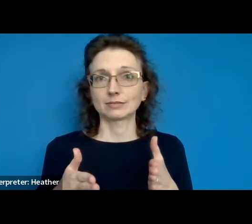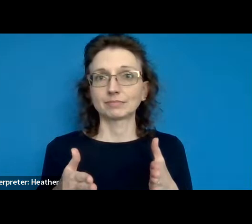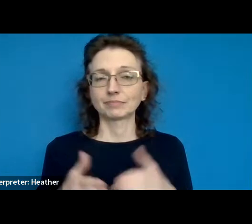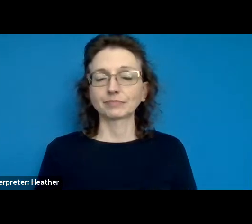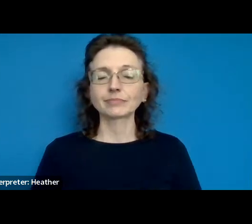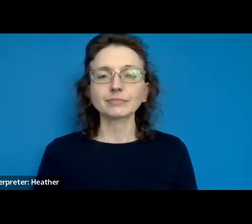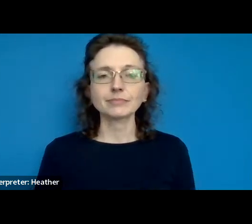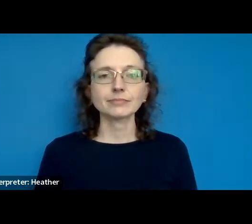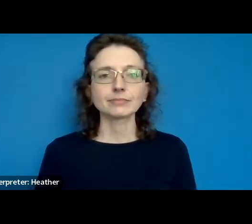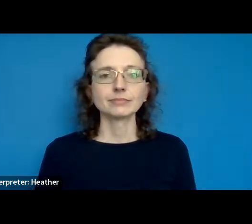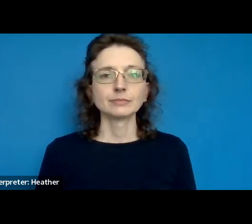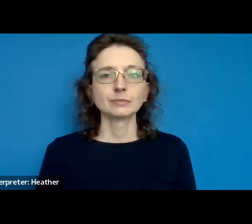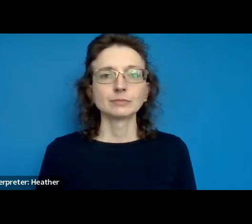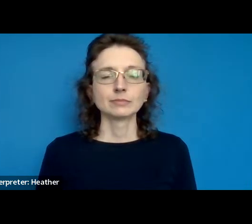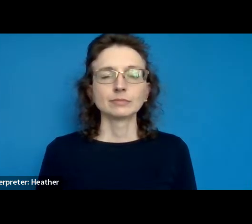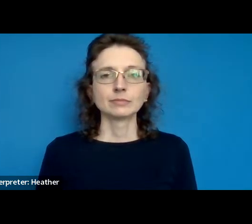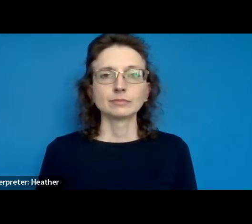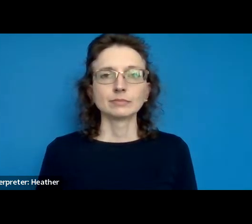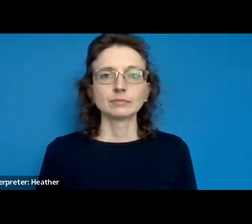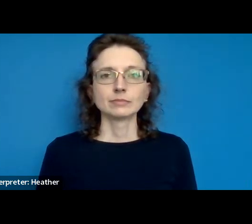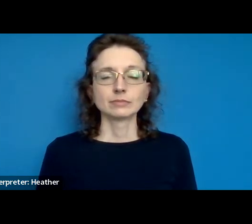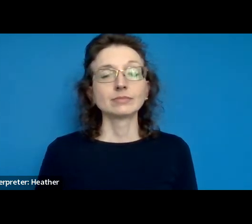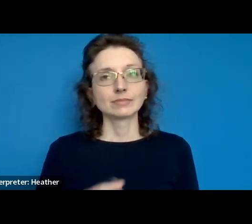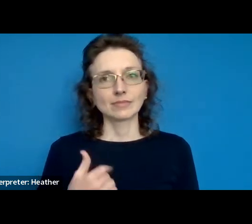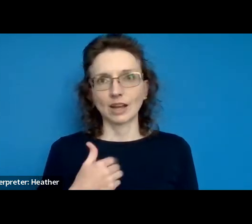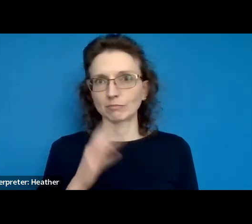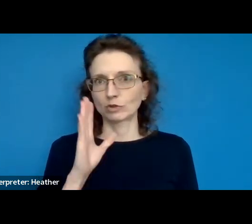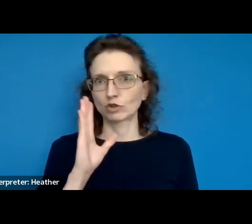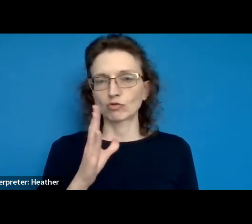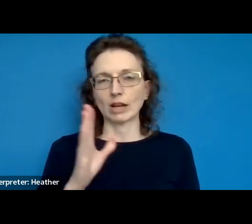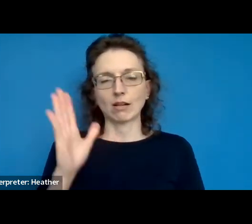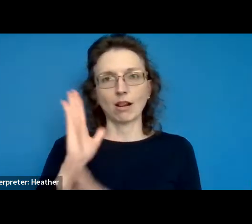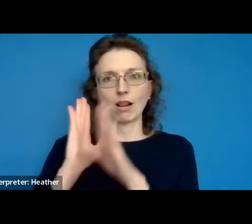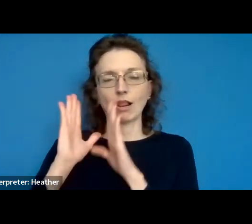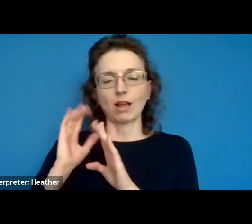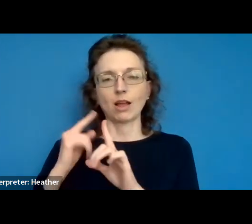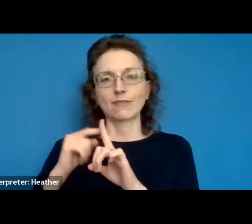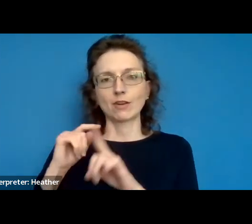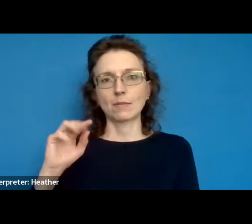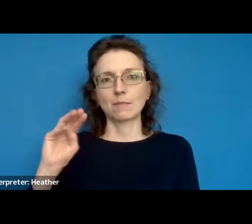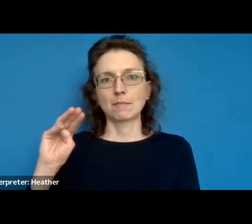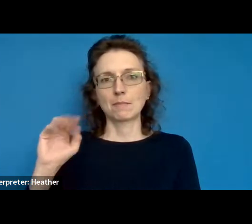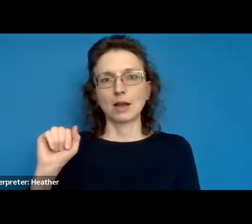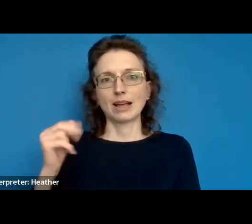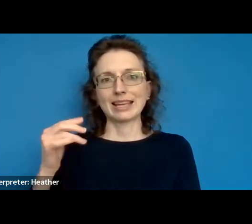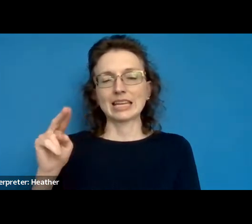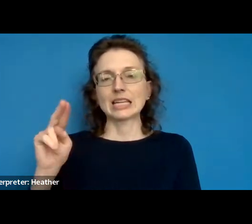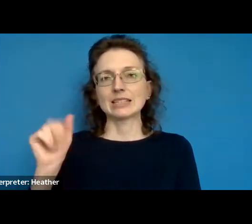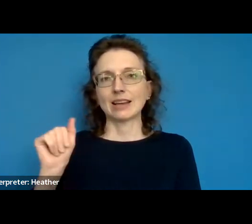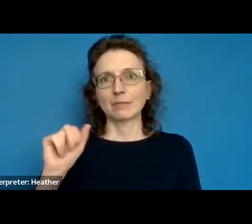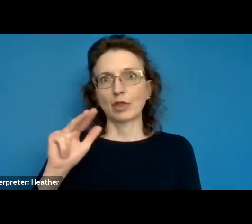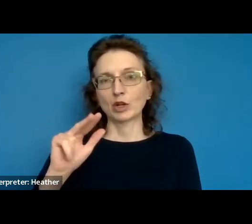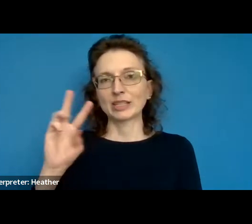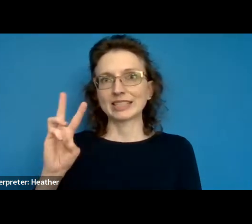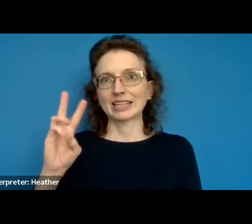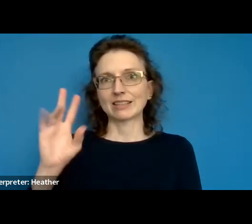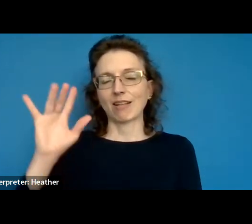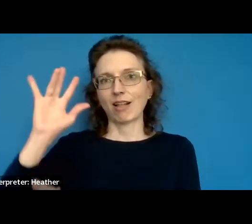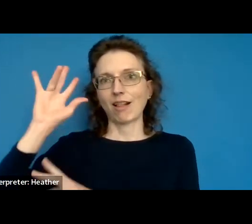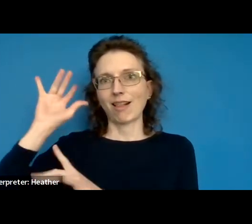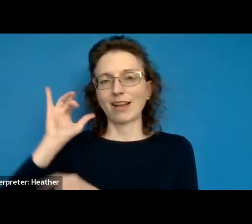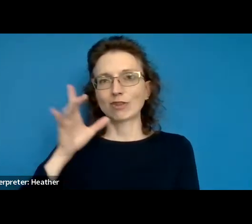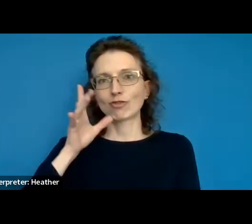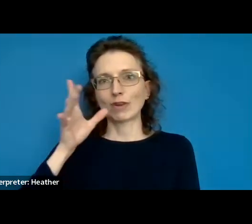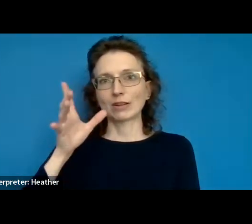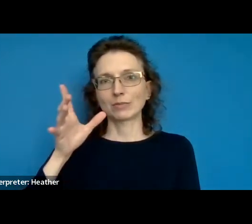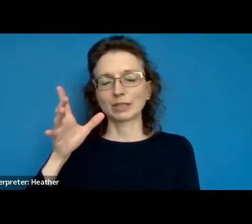also I'm a direct descendant of Hina, which is my 36th great grandmother. So we're talking about thousands